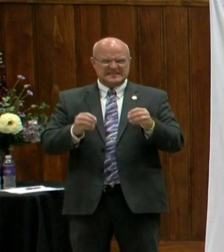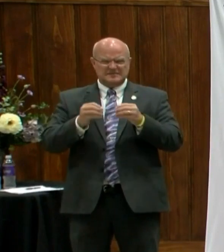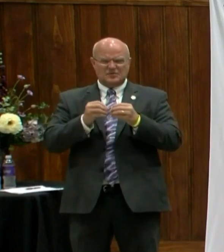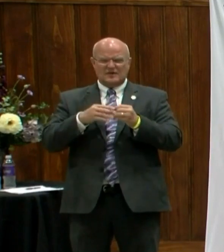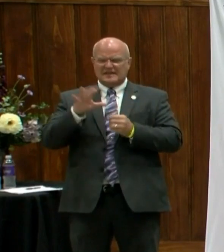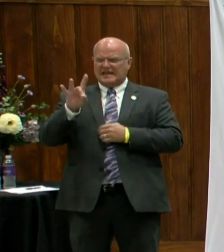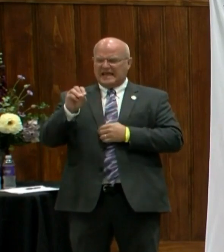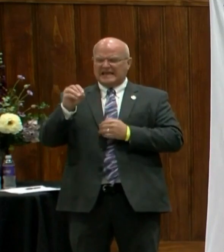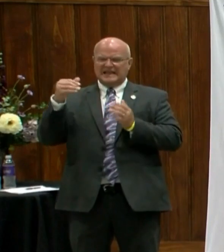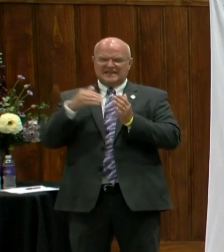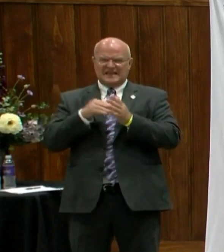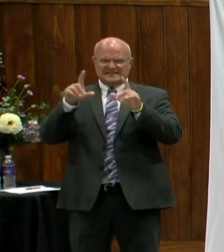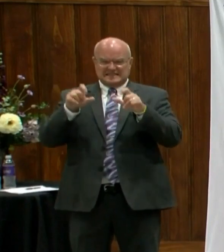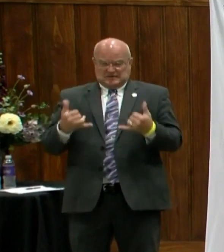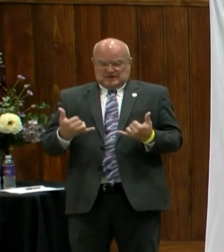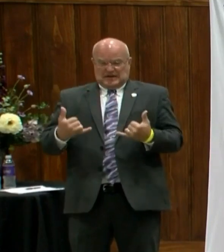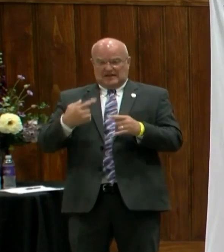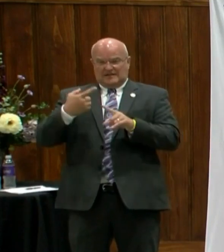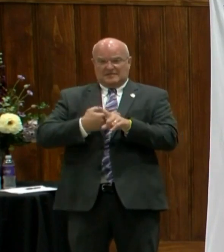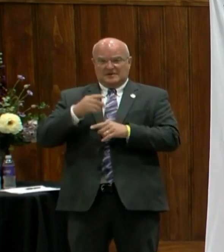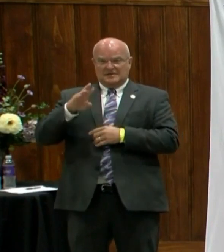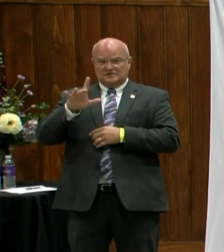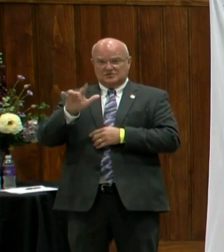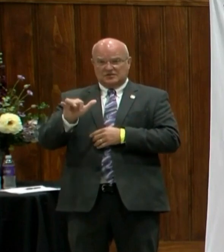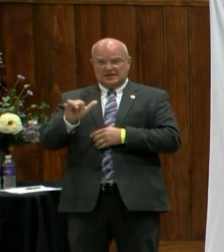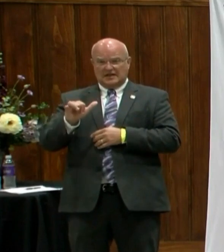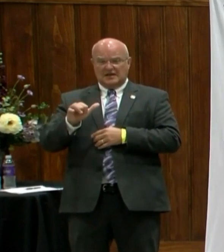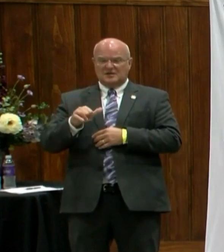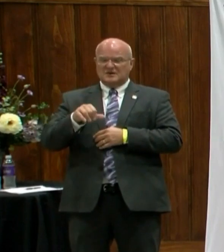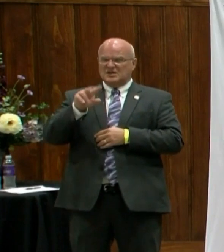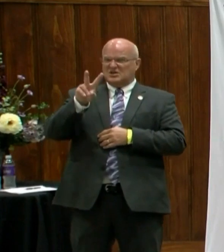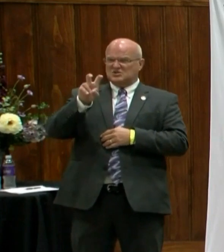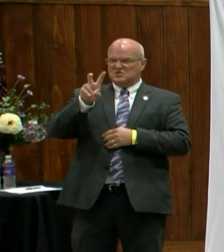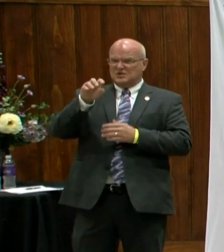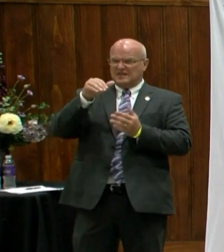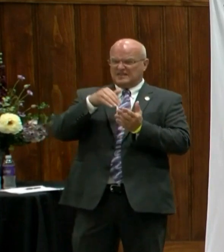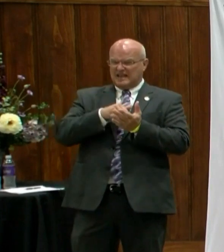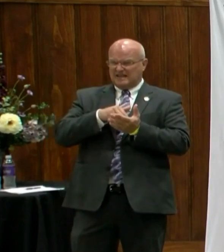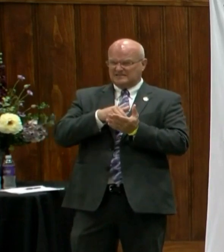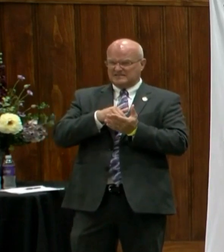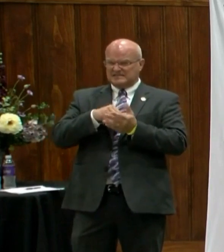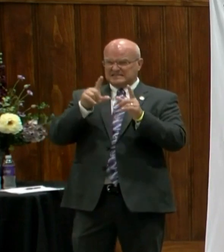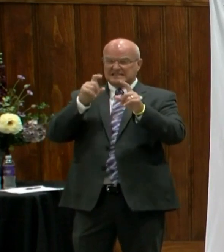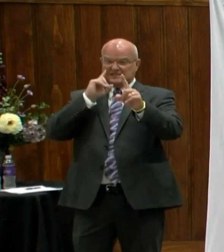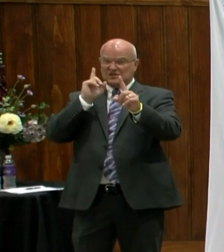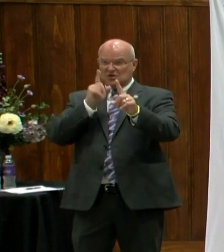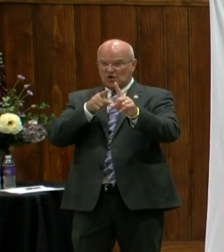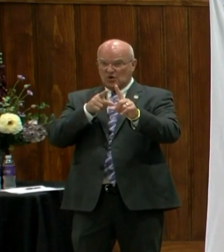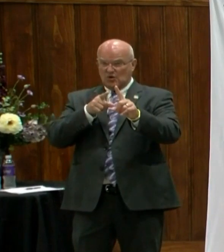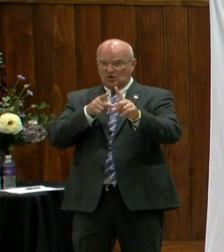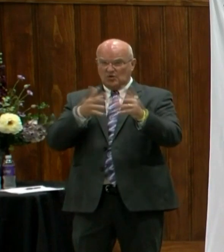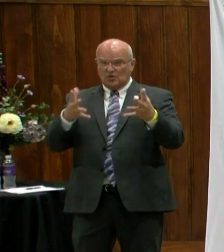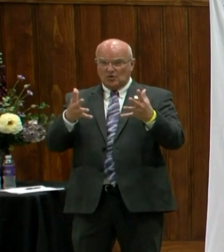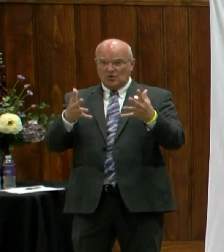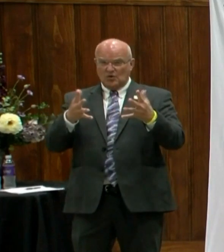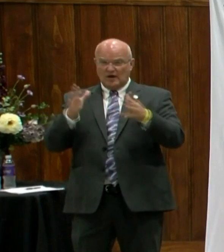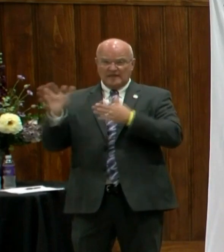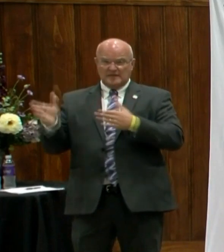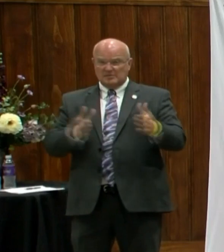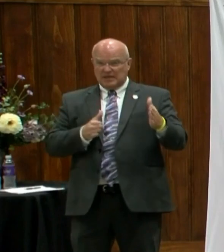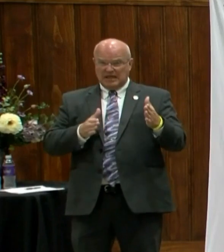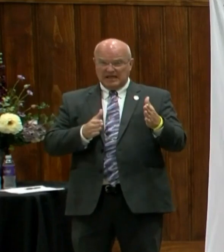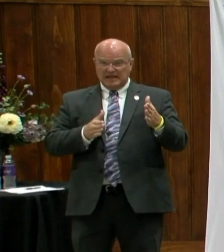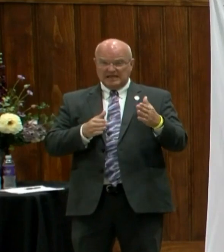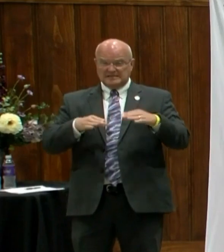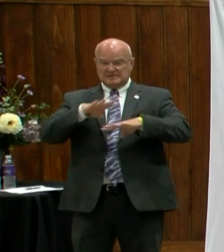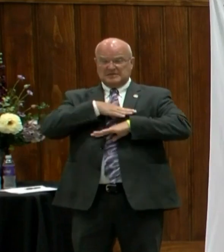over 80,000 tests as of right now for the month of July, but there's a 200,000 testing goal. What's the plan to